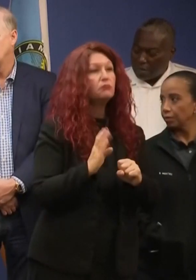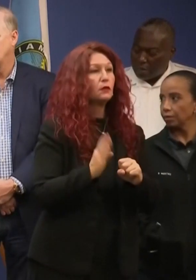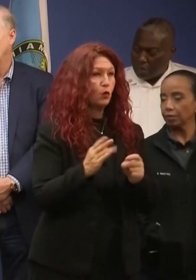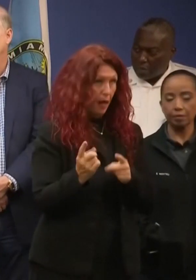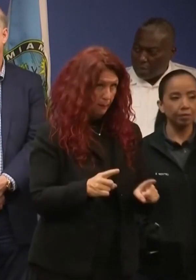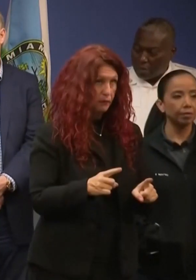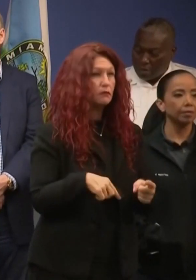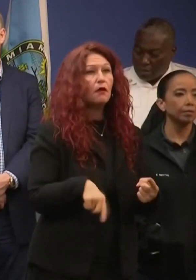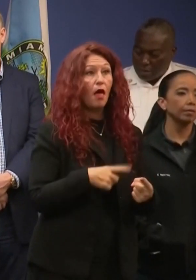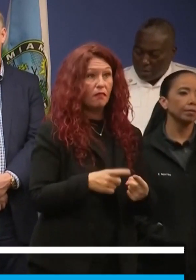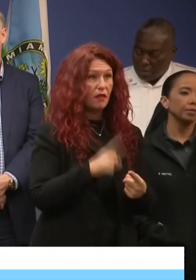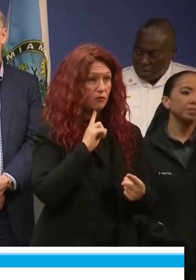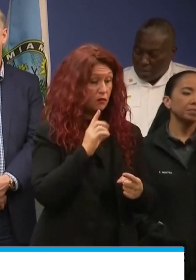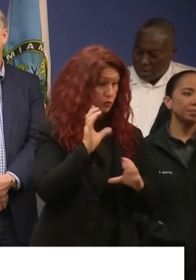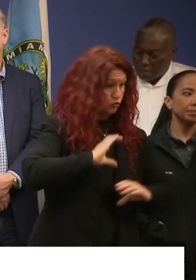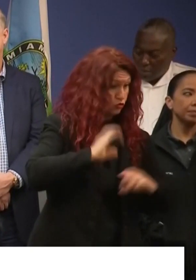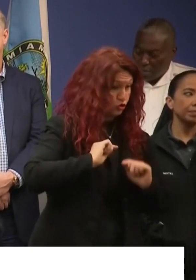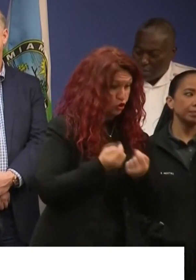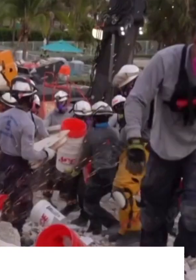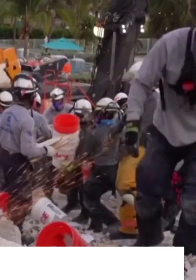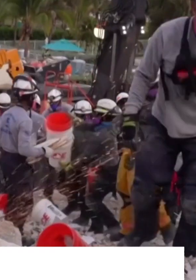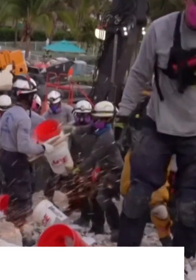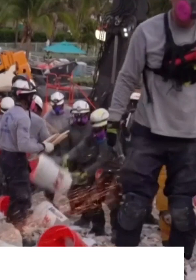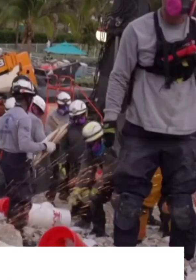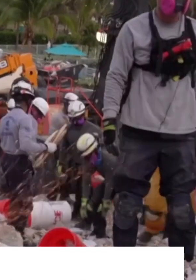be back on the scene, back into search and rescue.